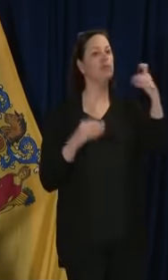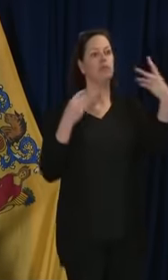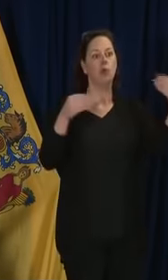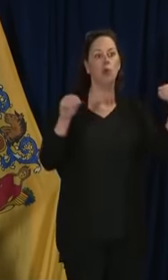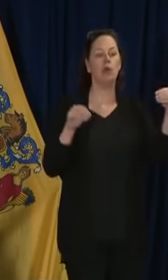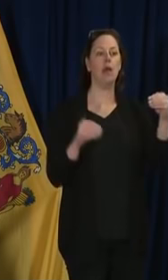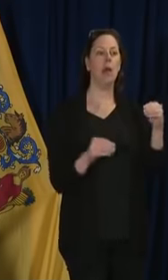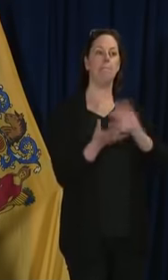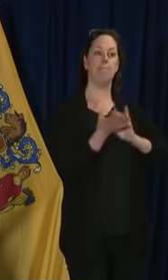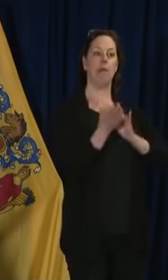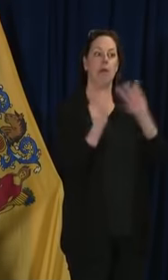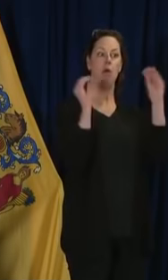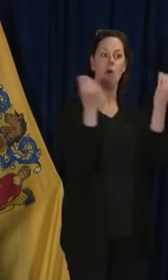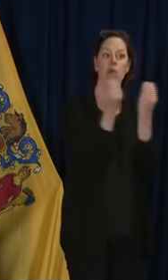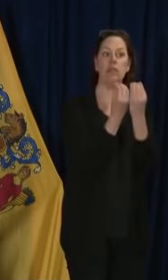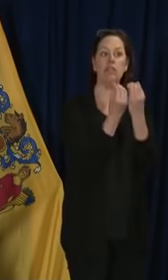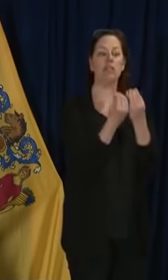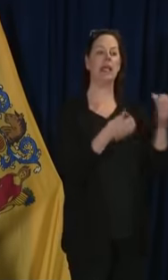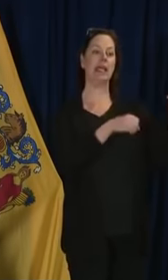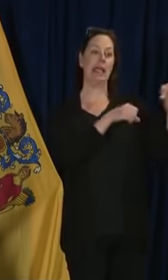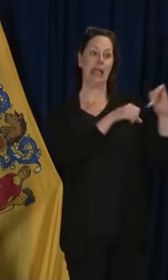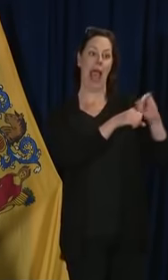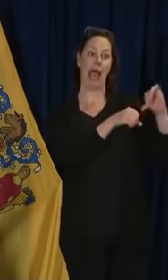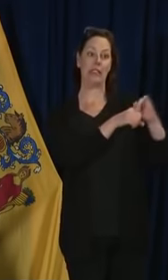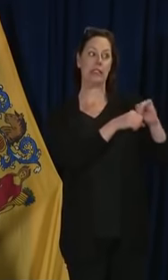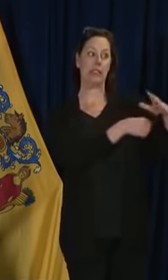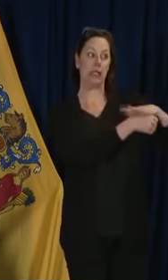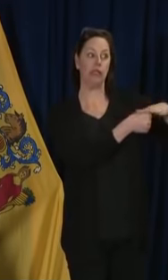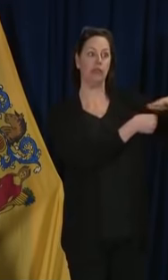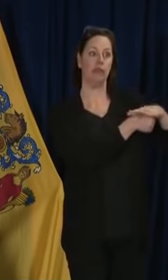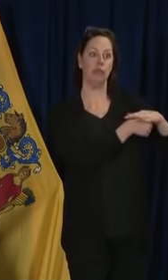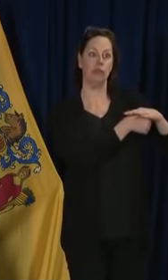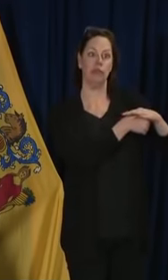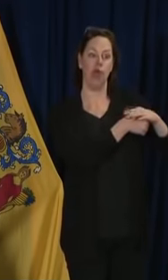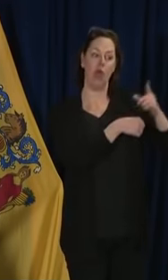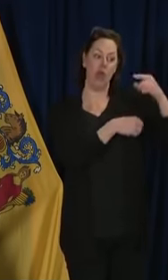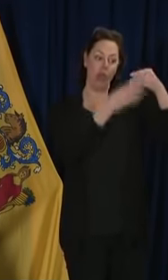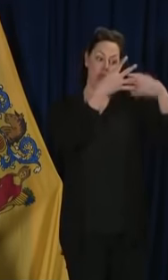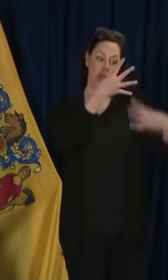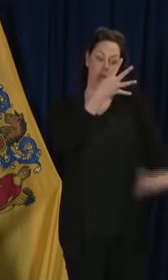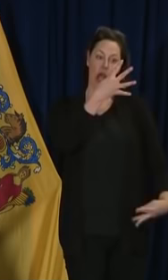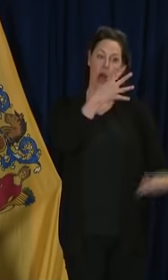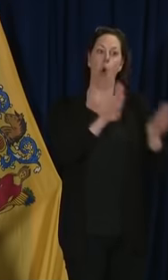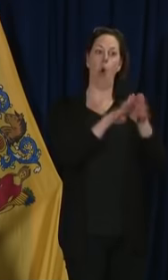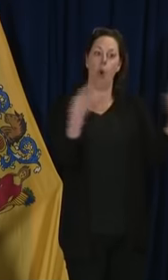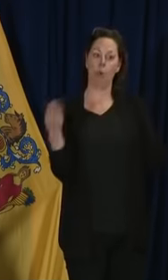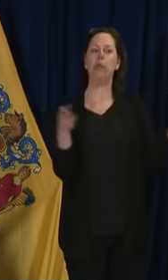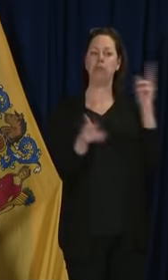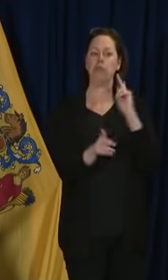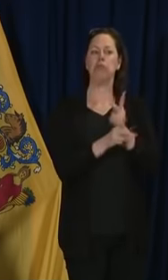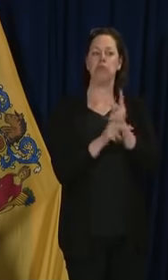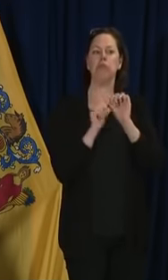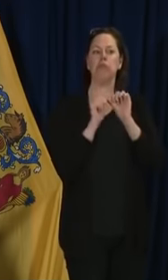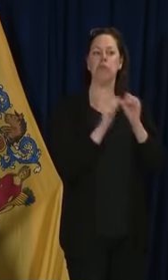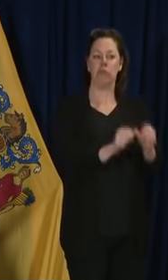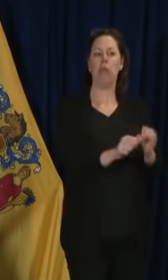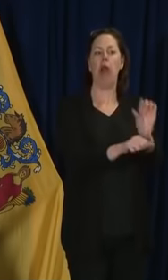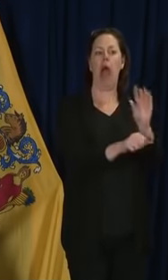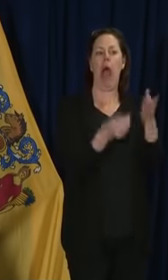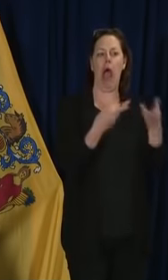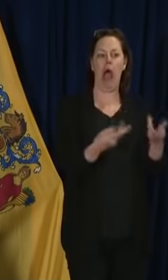offices, and gas stations, among a very limited list, those entities may remain open past 8 p.m.